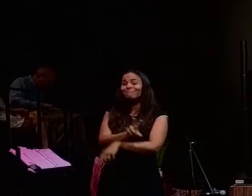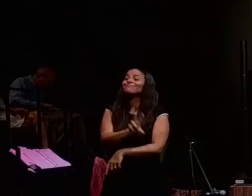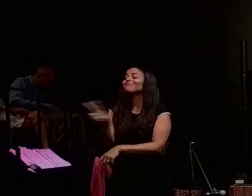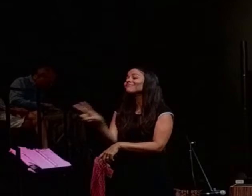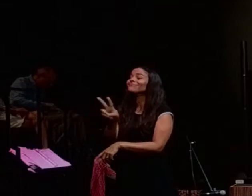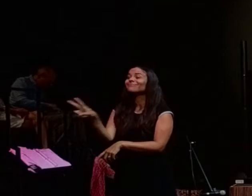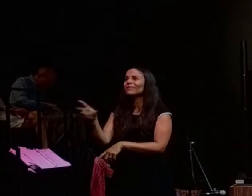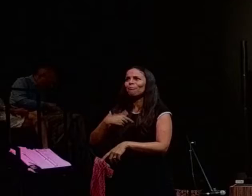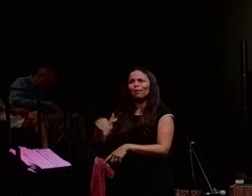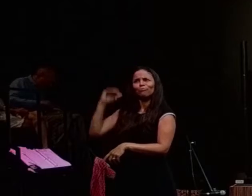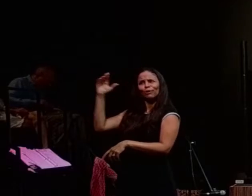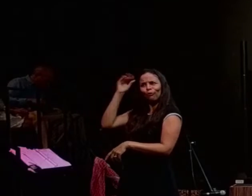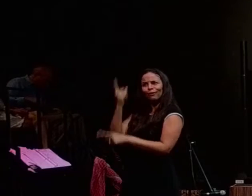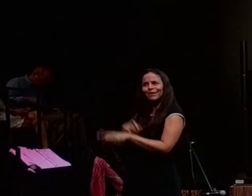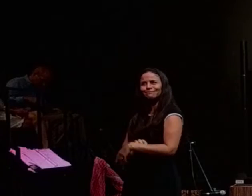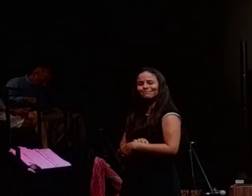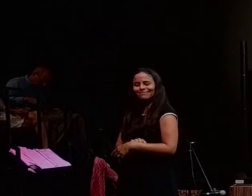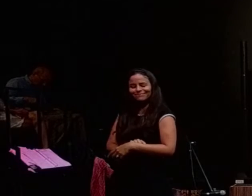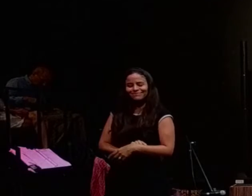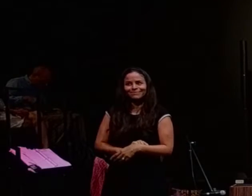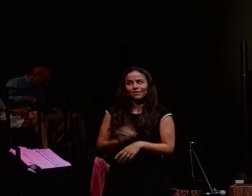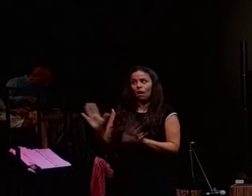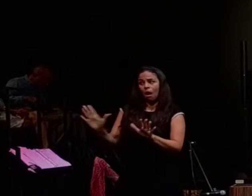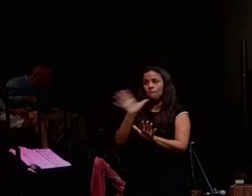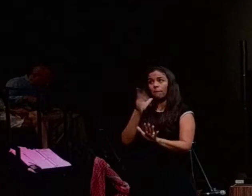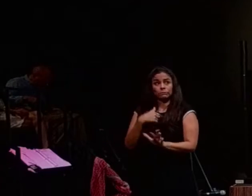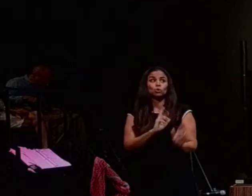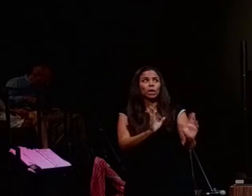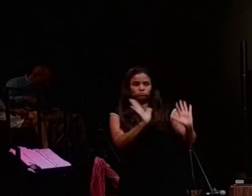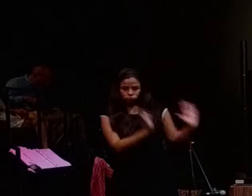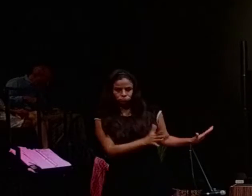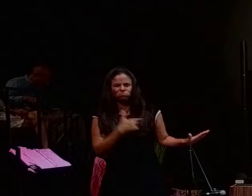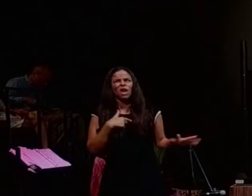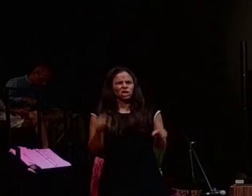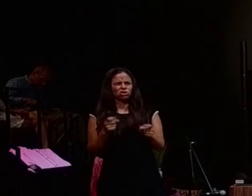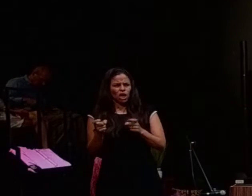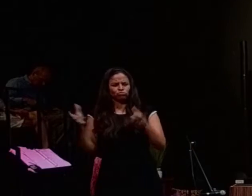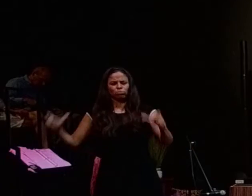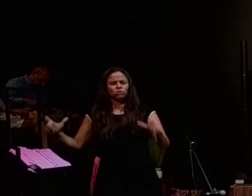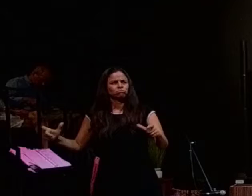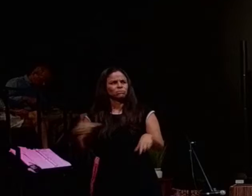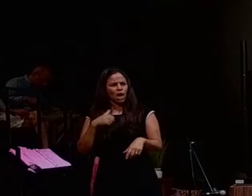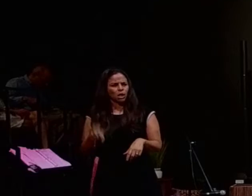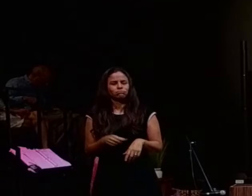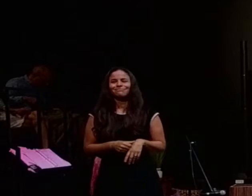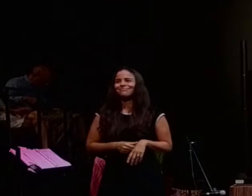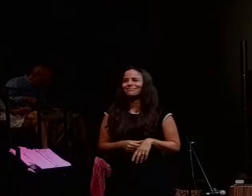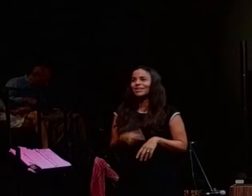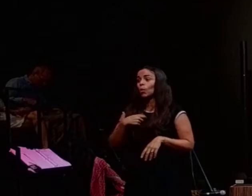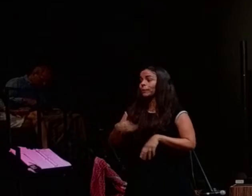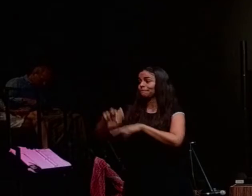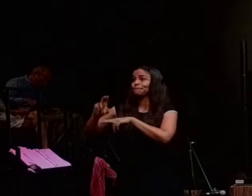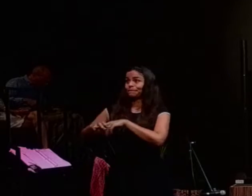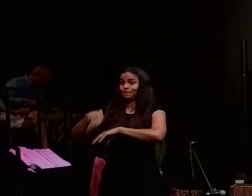I'm a big boy, right? And that's still happening. Don't touch me, Mom. I'm ready. I can be in the place, right? And so we're sitting